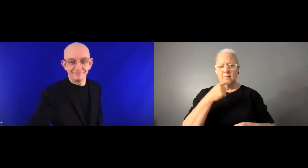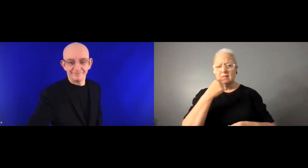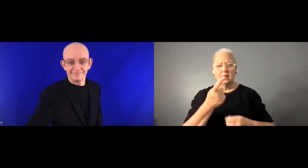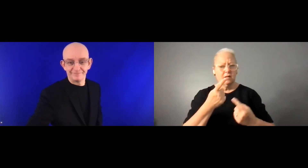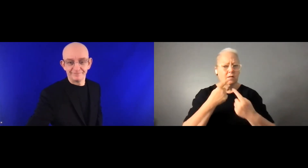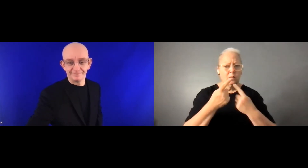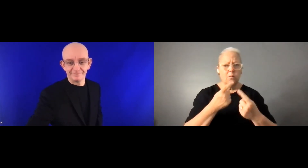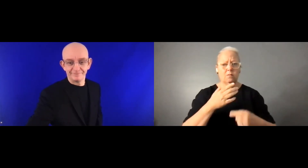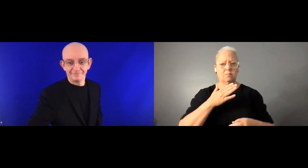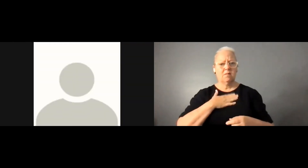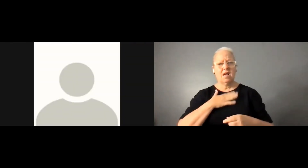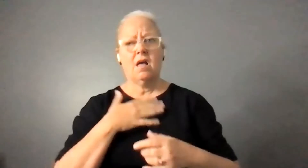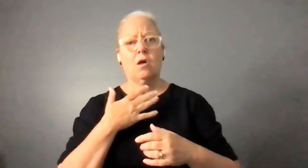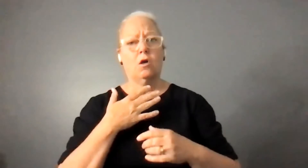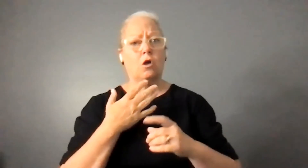participation?